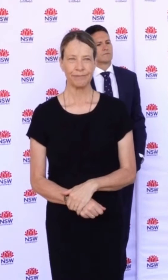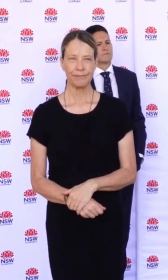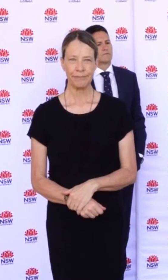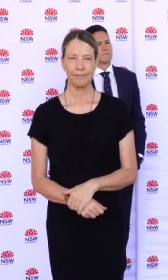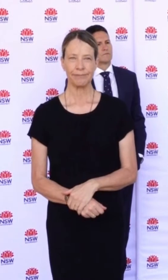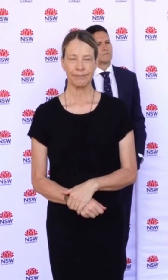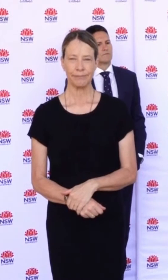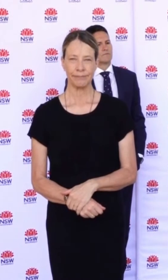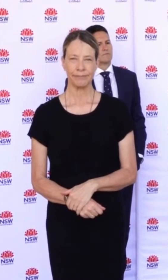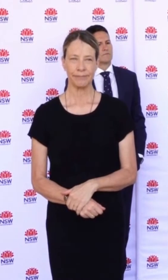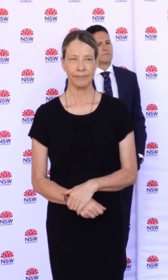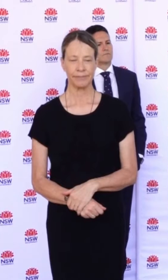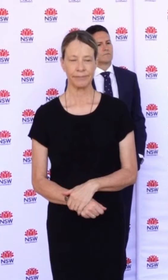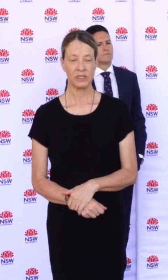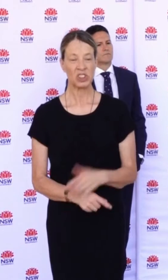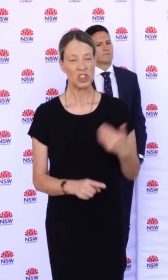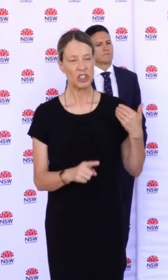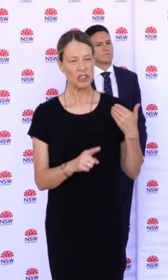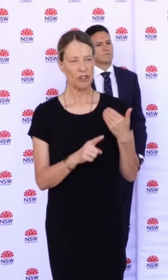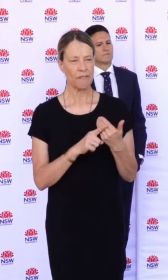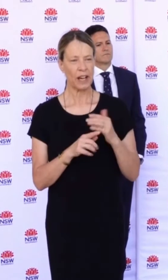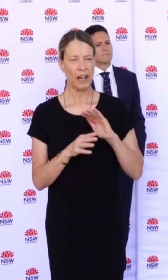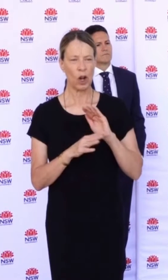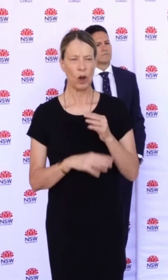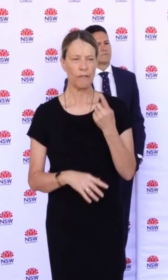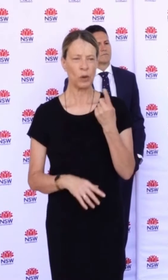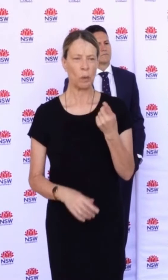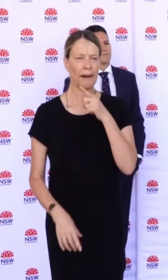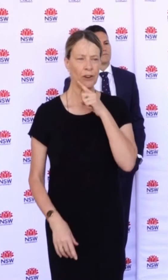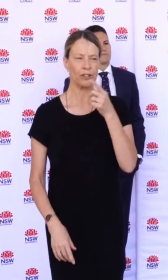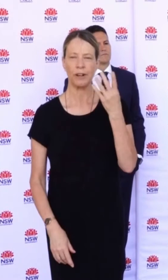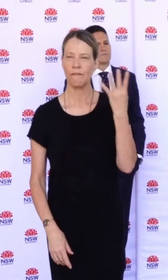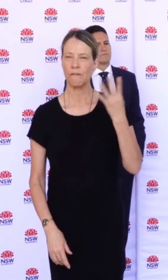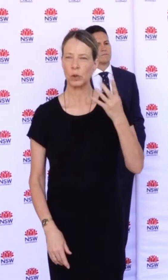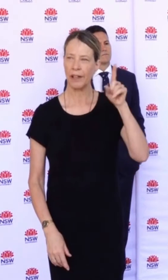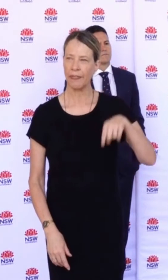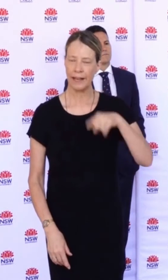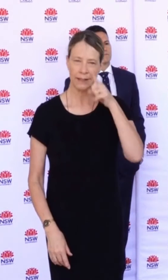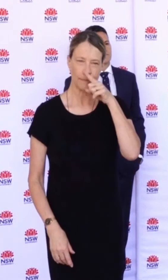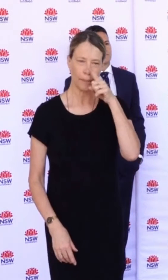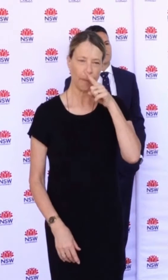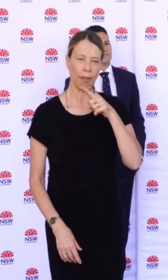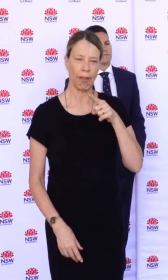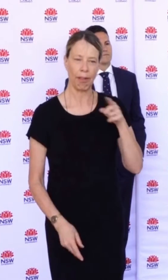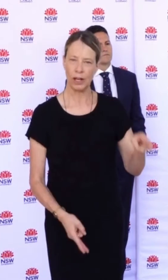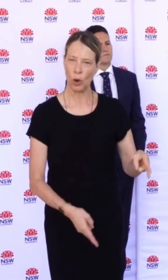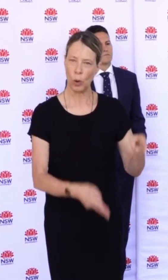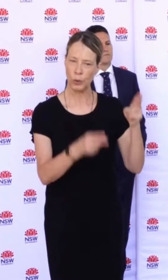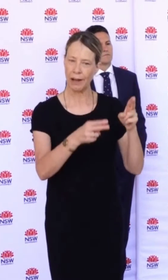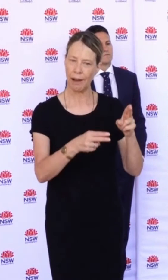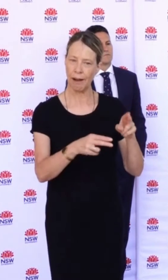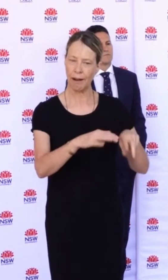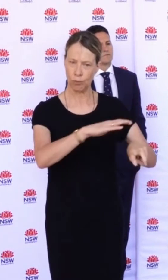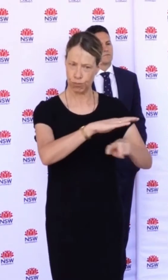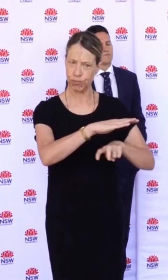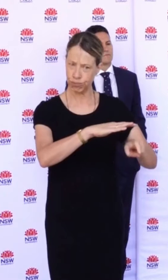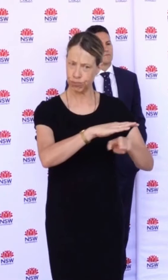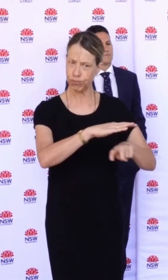we've had more than 114,000 people go through our hotel quarantine system. As I said, we have more